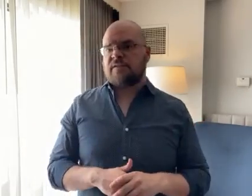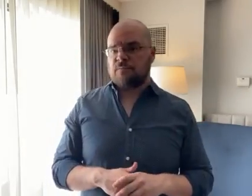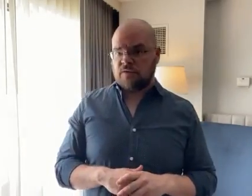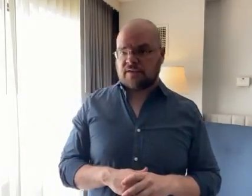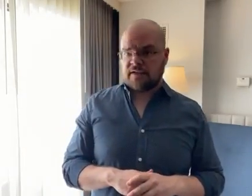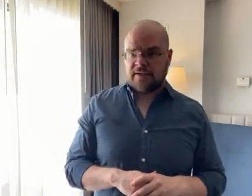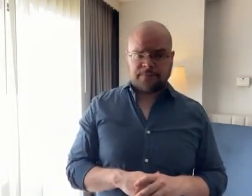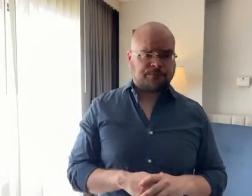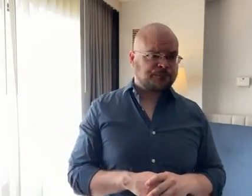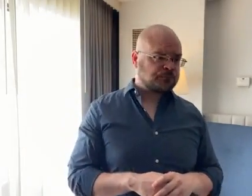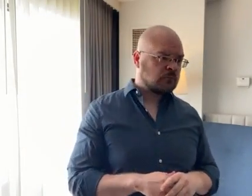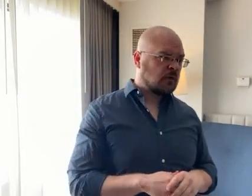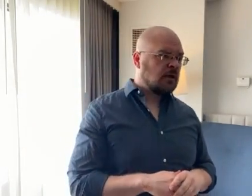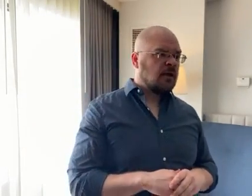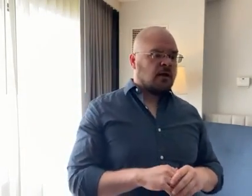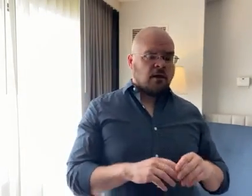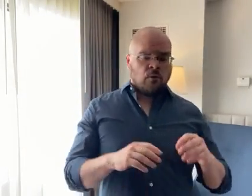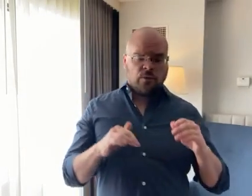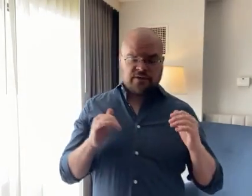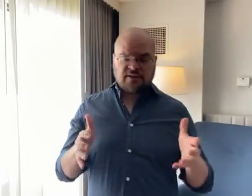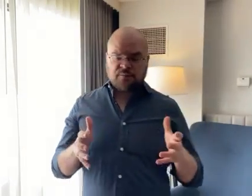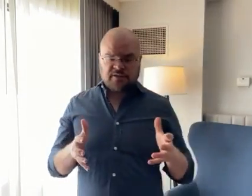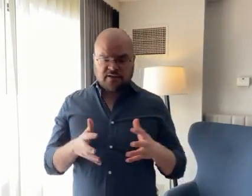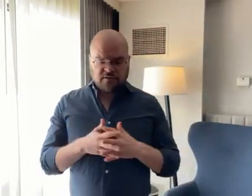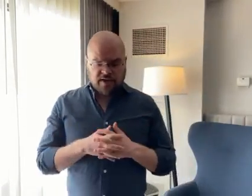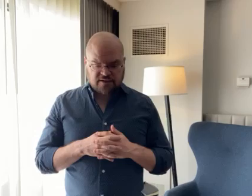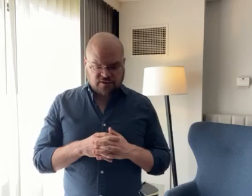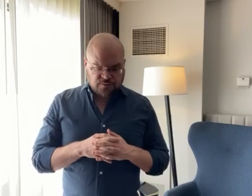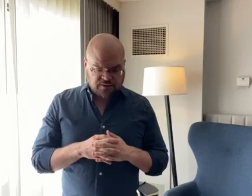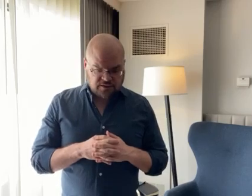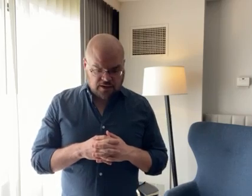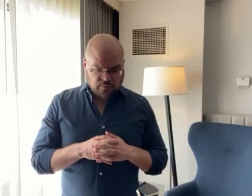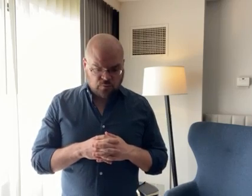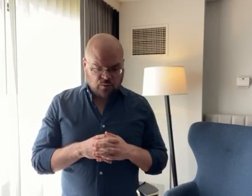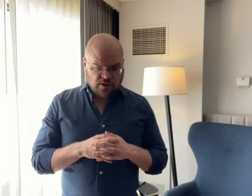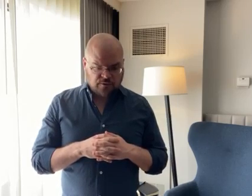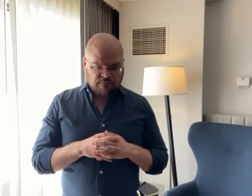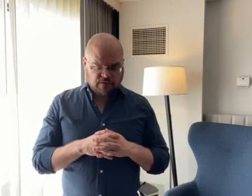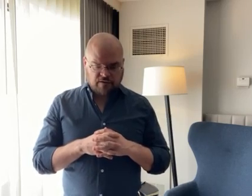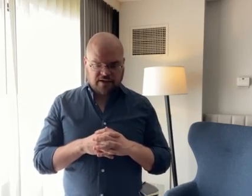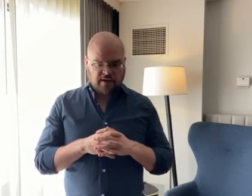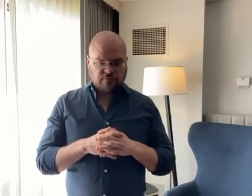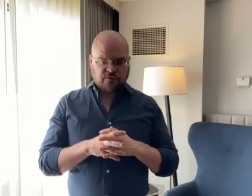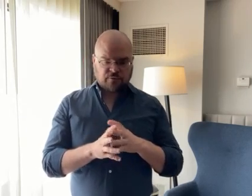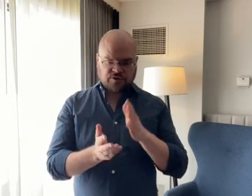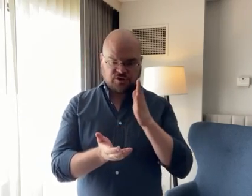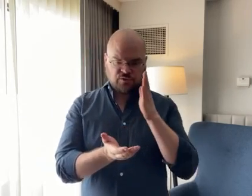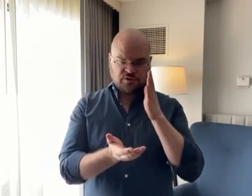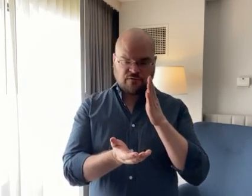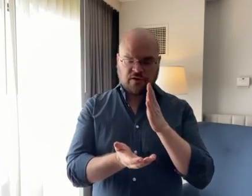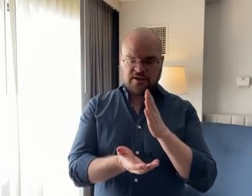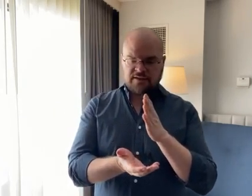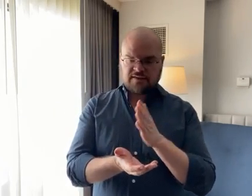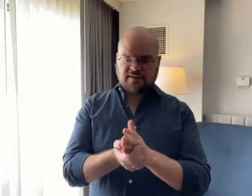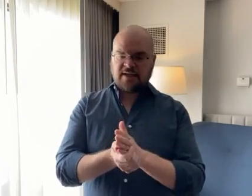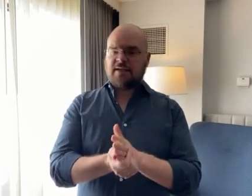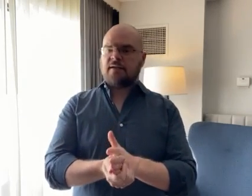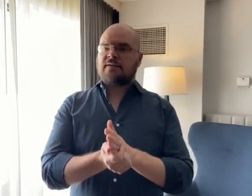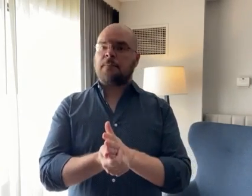music again. With this particular excerpt, we want to be very careful that we choose a very steady